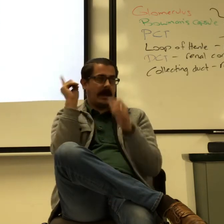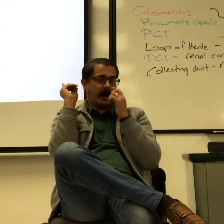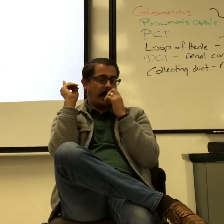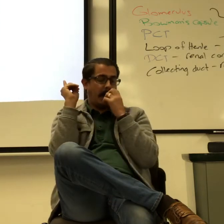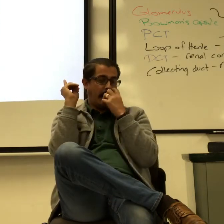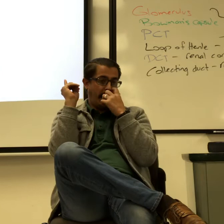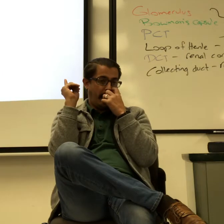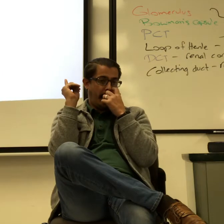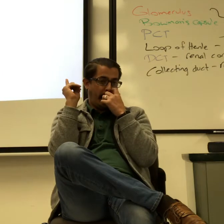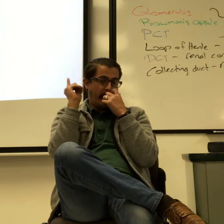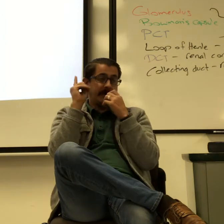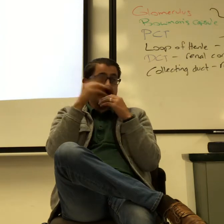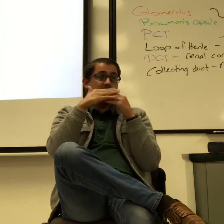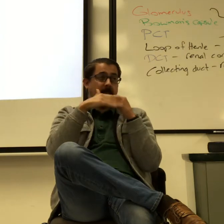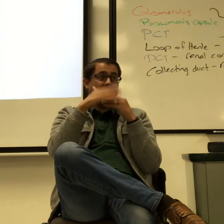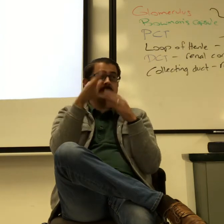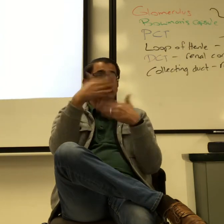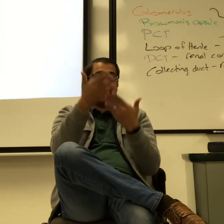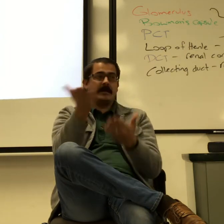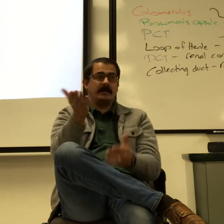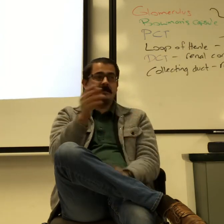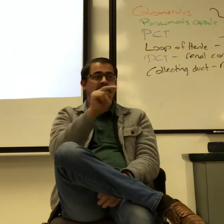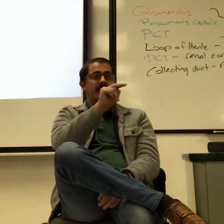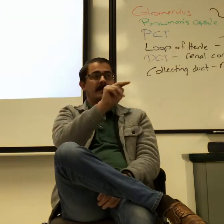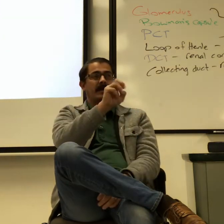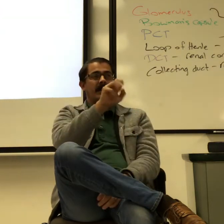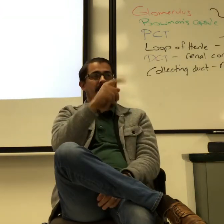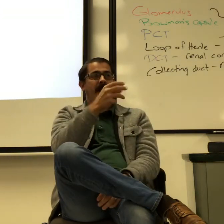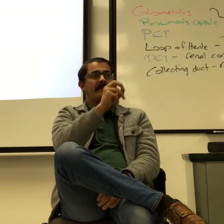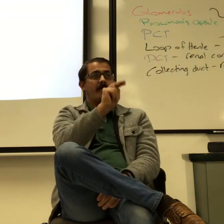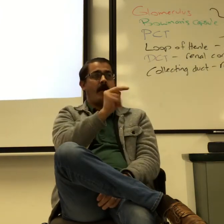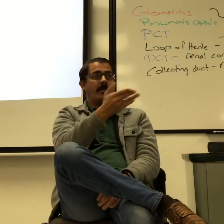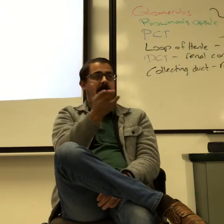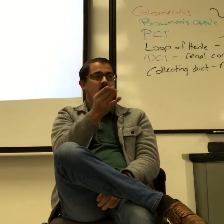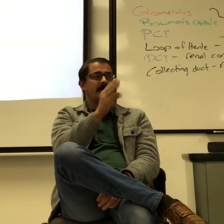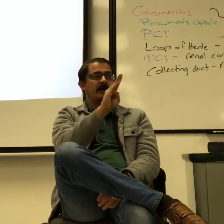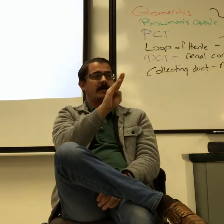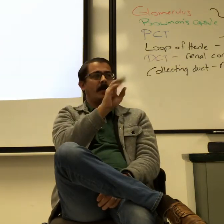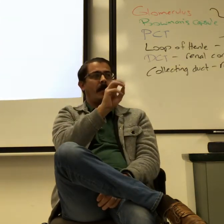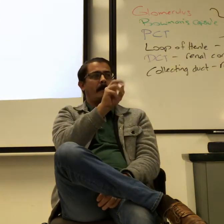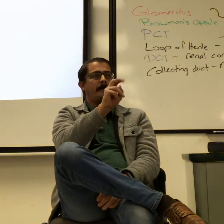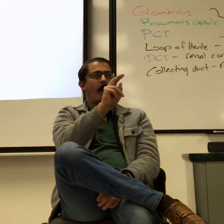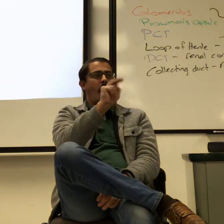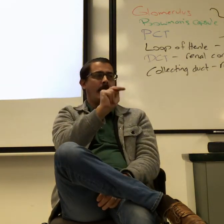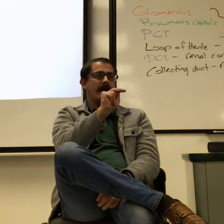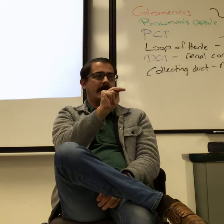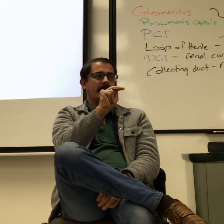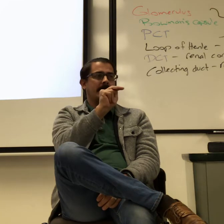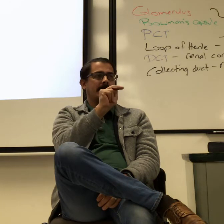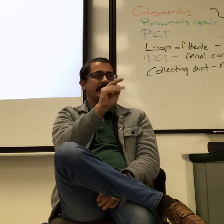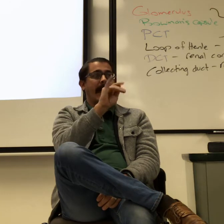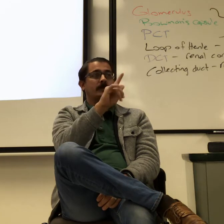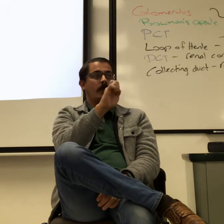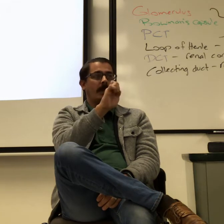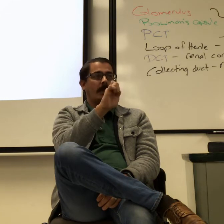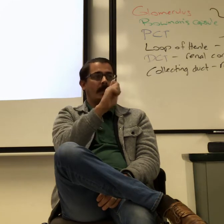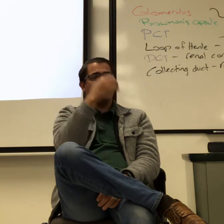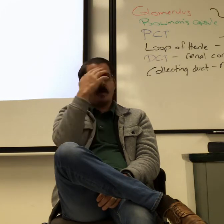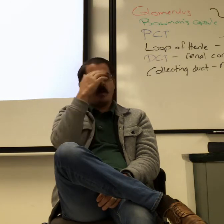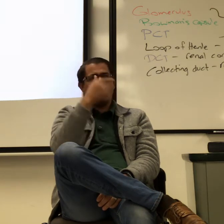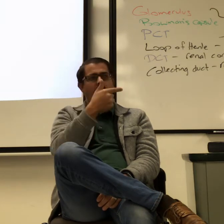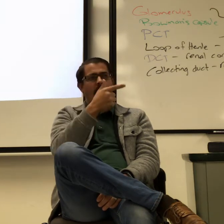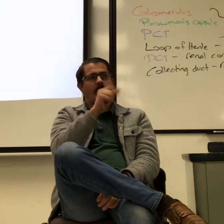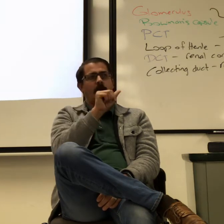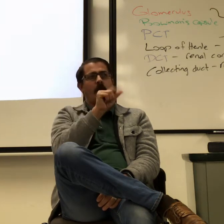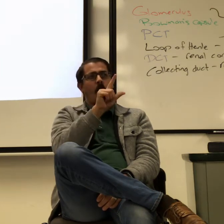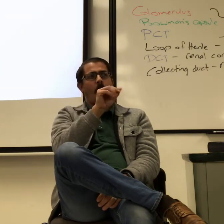Okay. So that's blood supply things. Here's nephron things. That's the Bowman's capsule. Don't call it glomerulus because you can't see it, but know that the glomerulus is